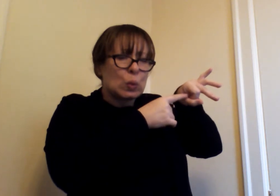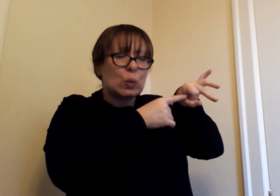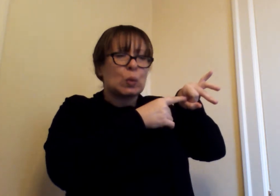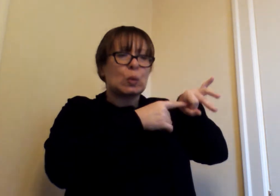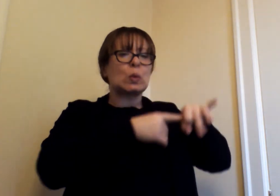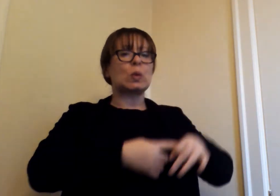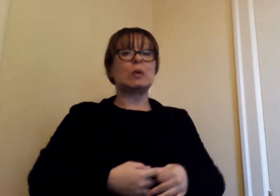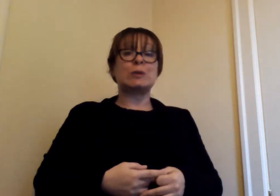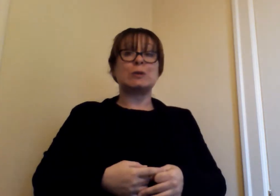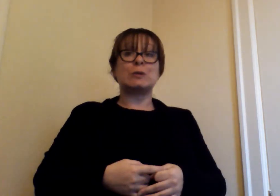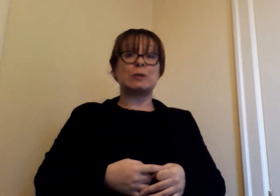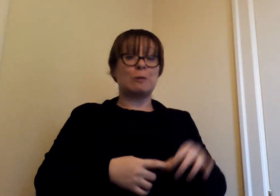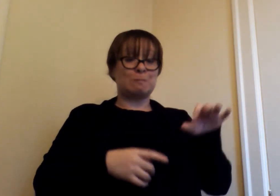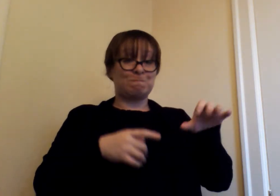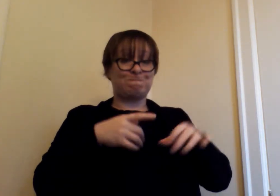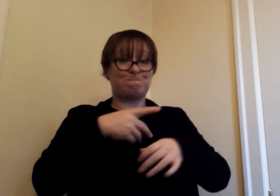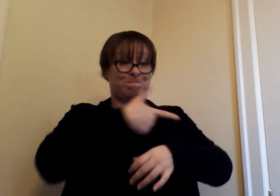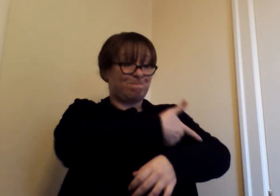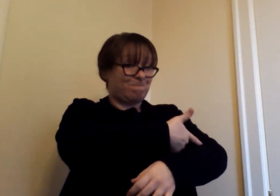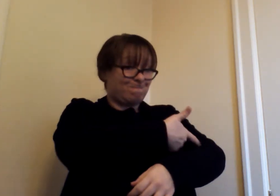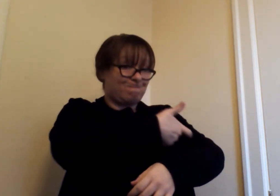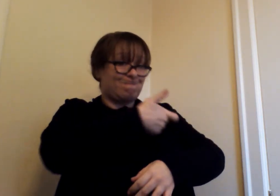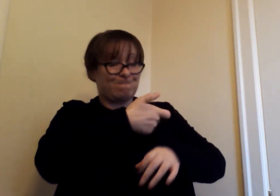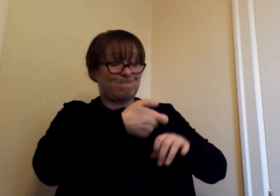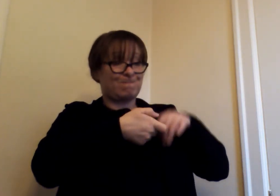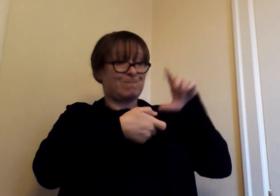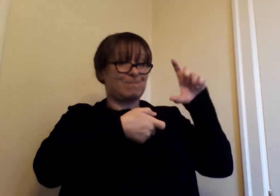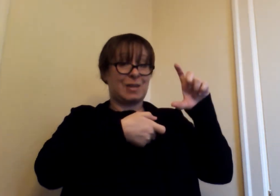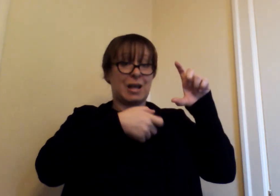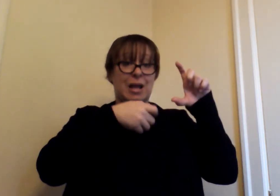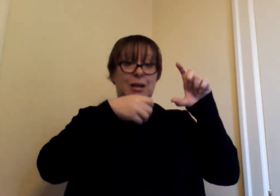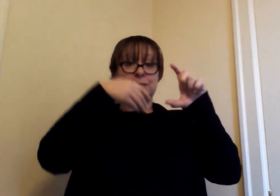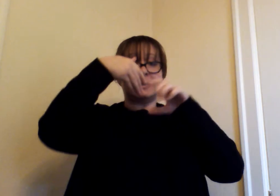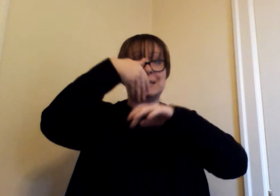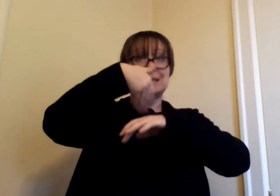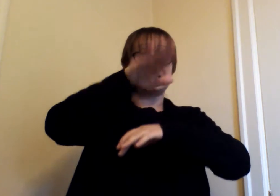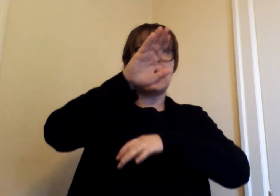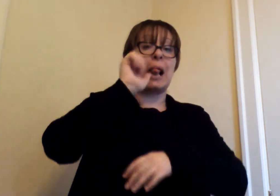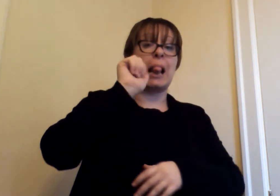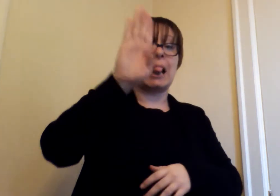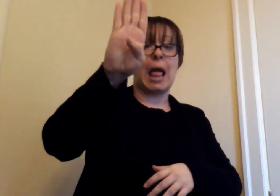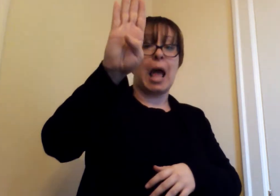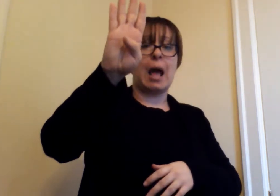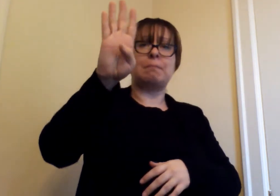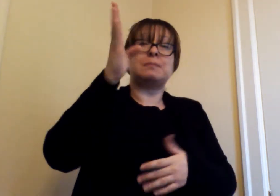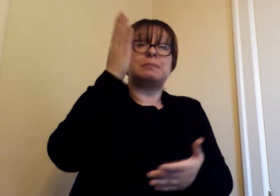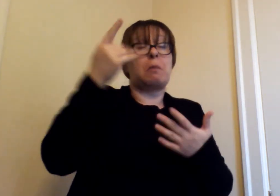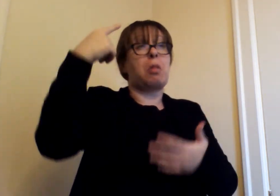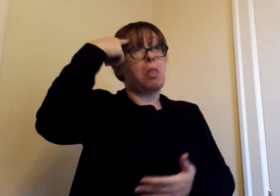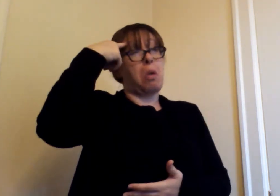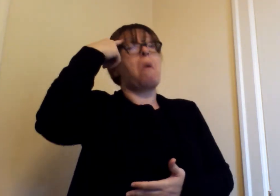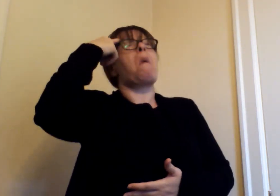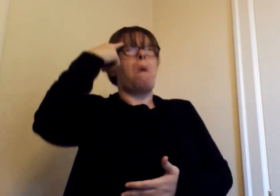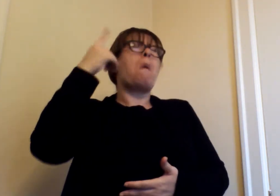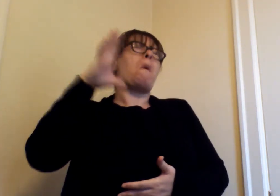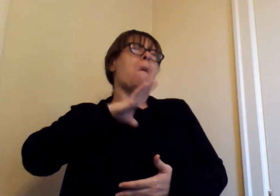the integrity of the sample. Aside from these two examples of invisible errors, there are many visible signs that a healthcare